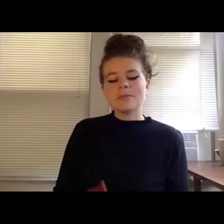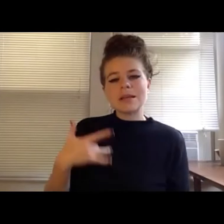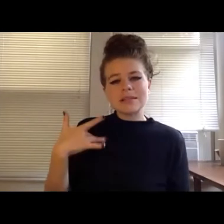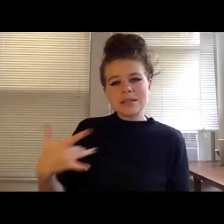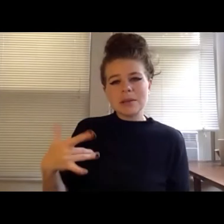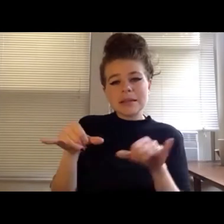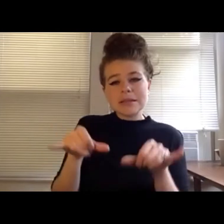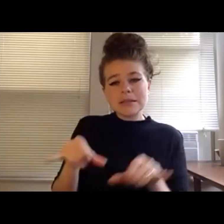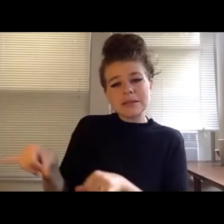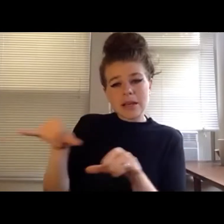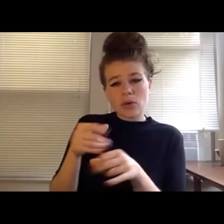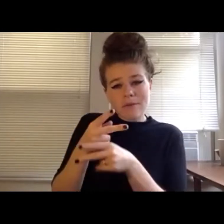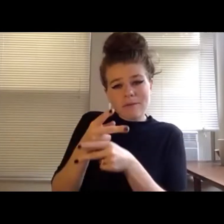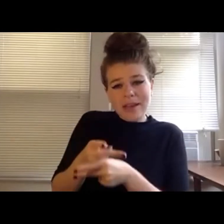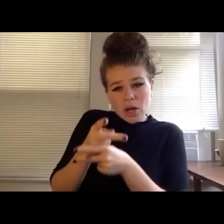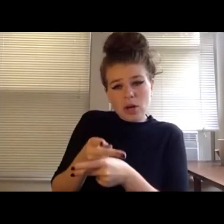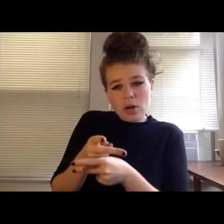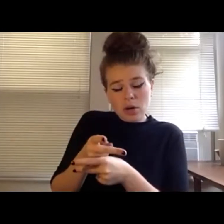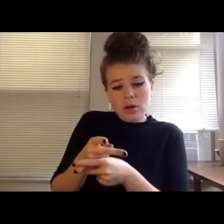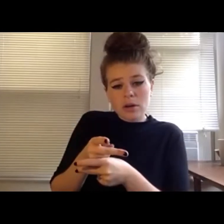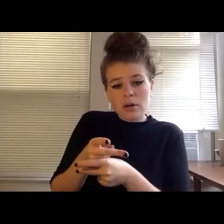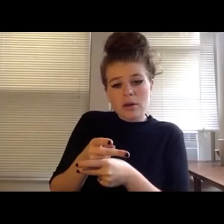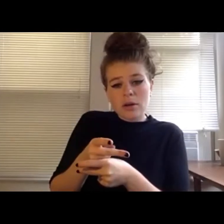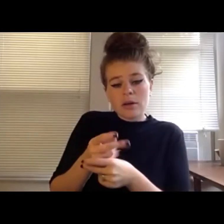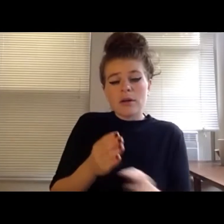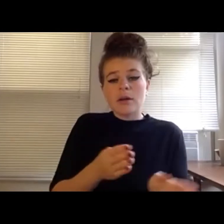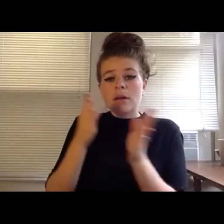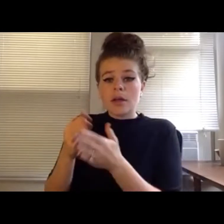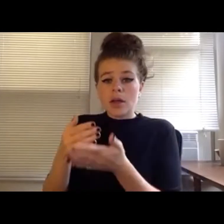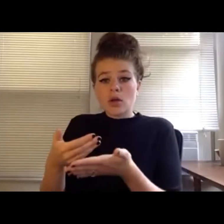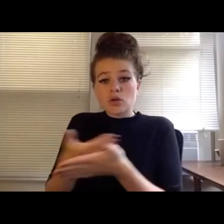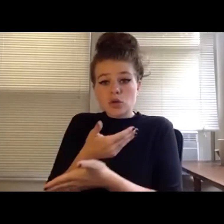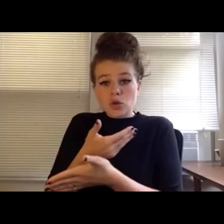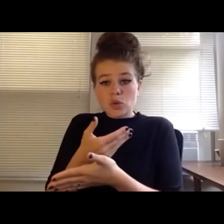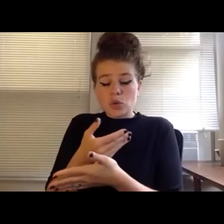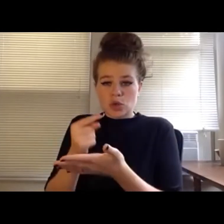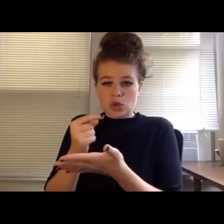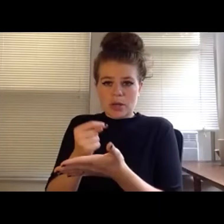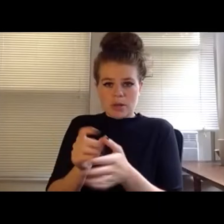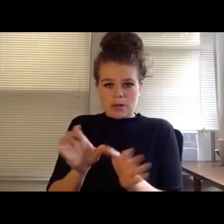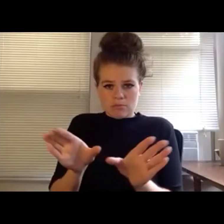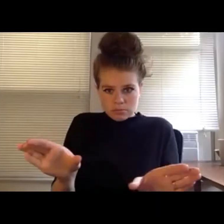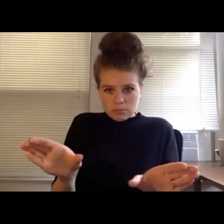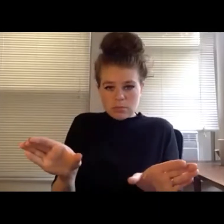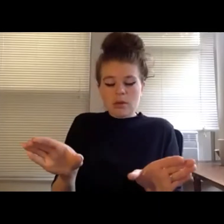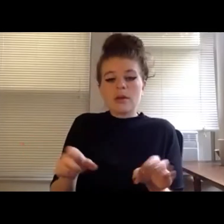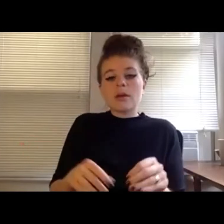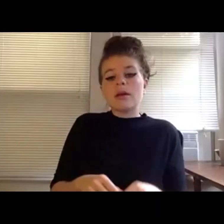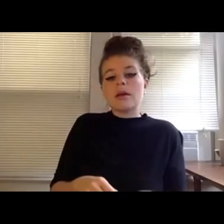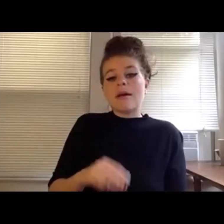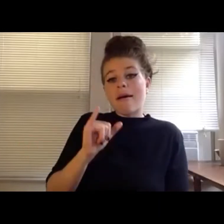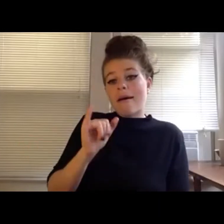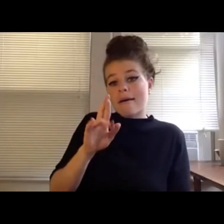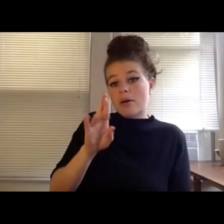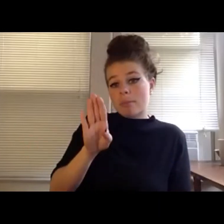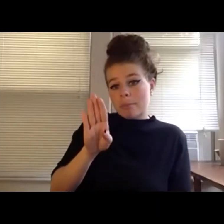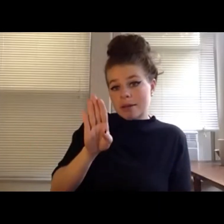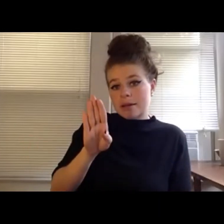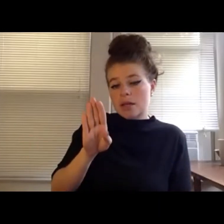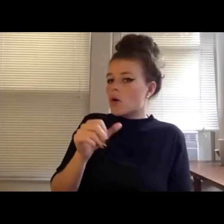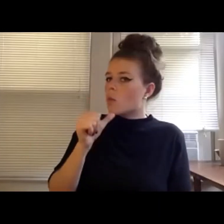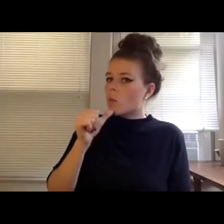of care arm and there's a new treatment arm. Usually the IRB would not approve